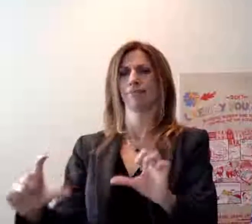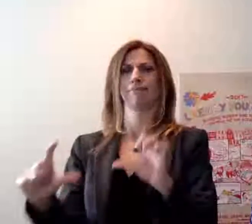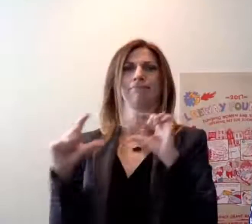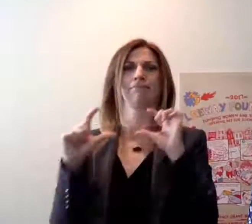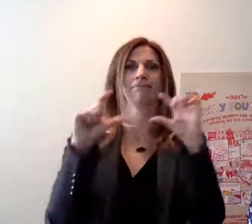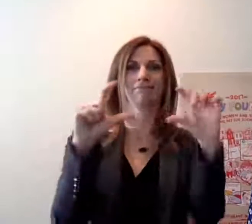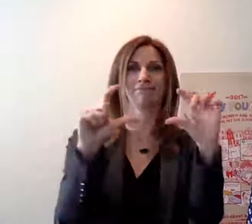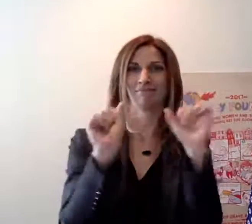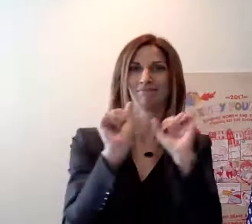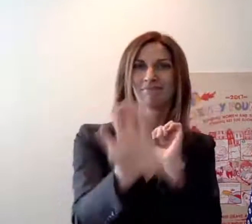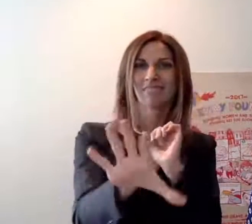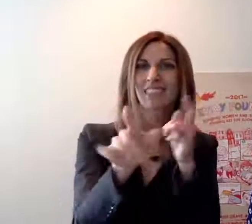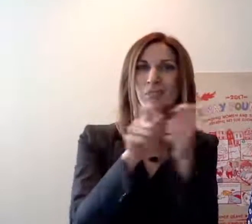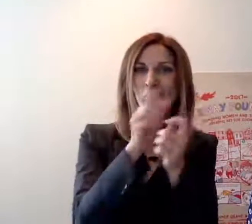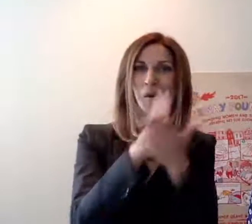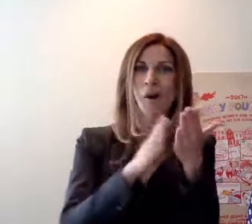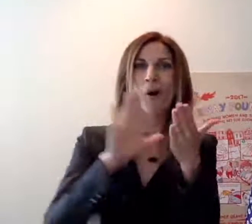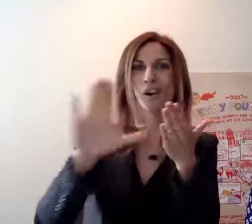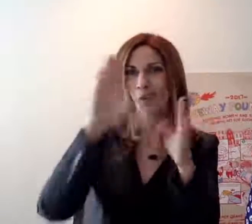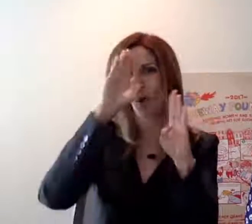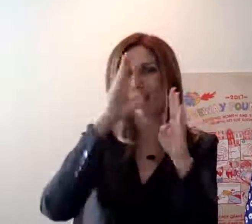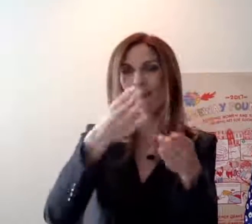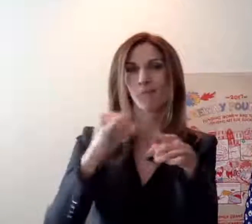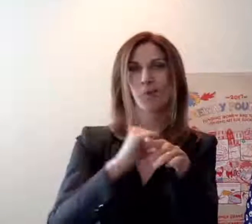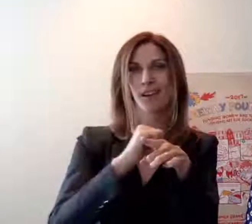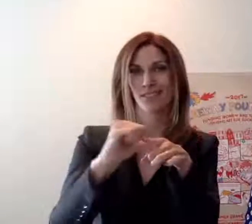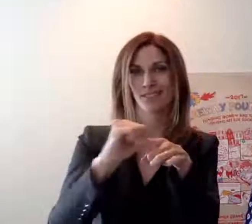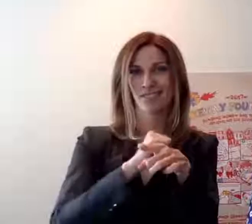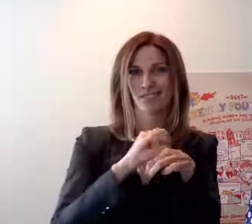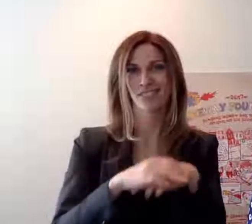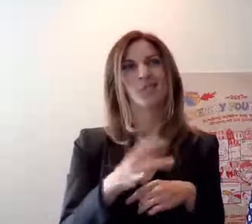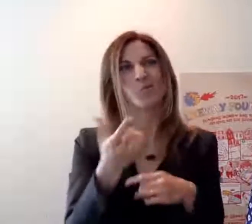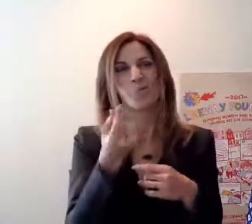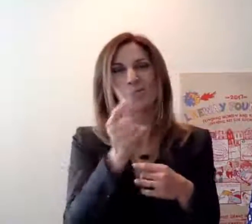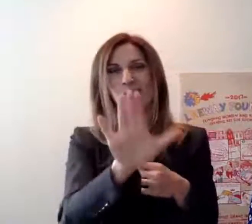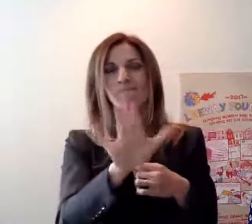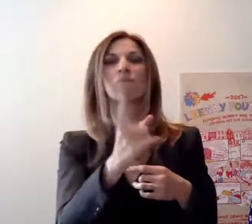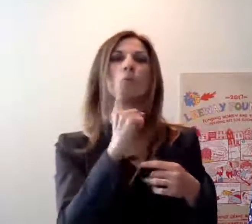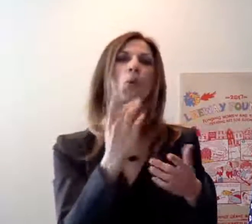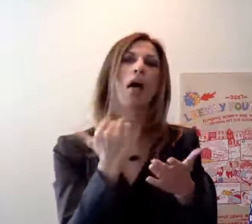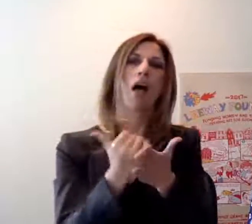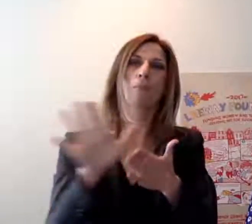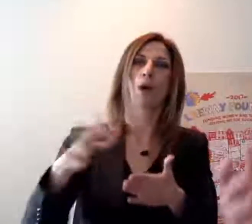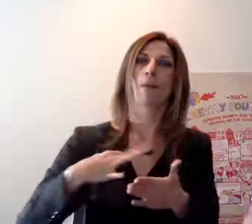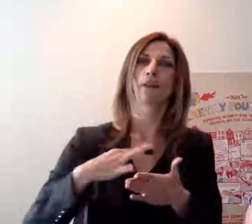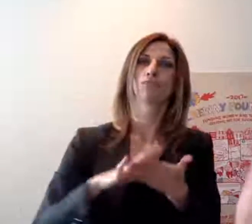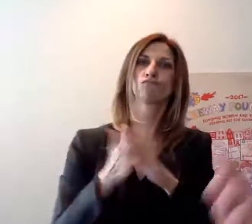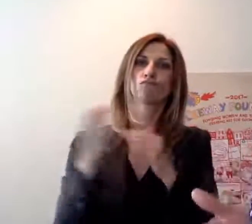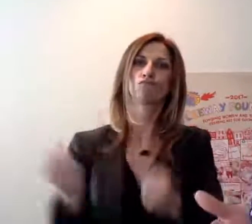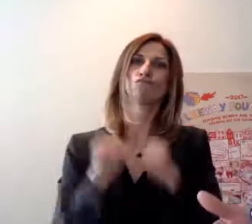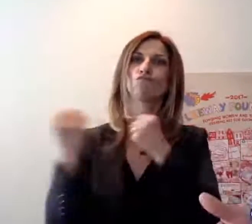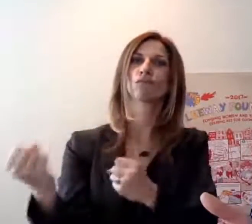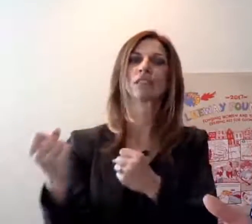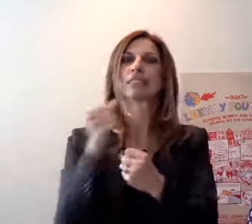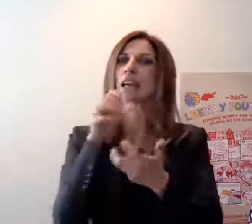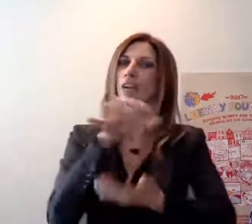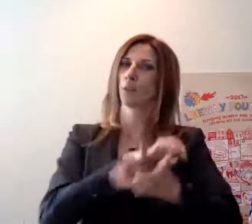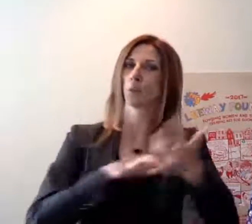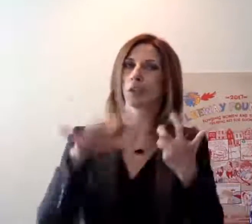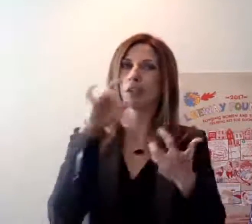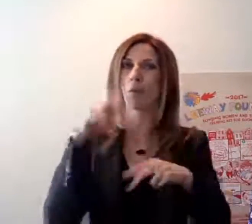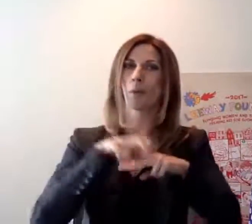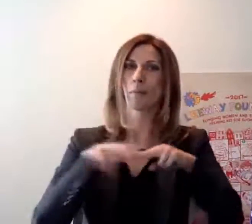that particular part of your practice, that might strengthen your application so that it's not confusing for the panel